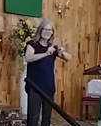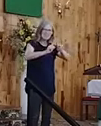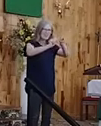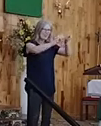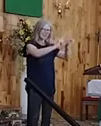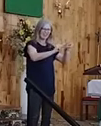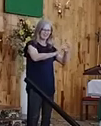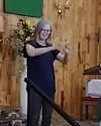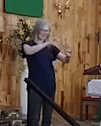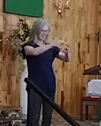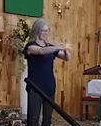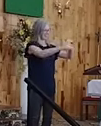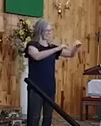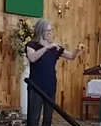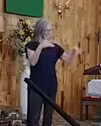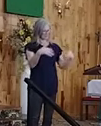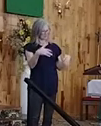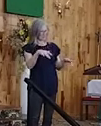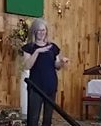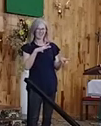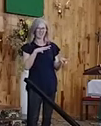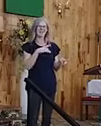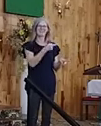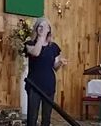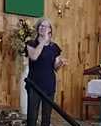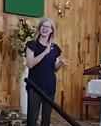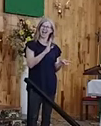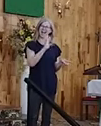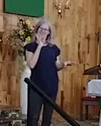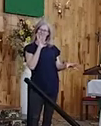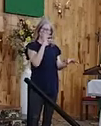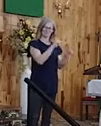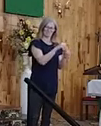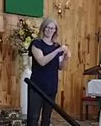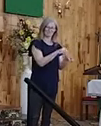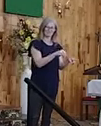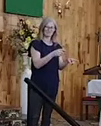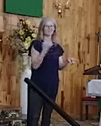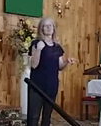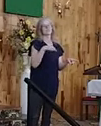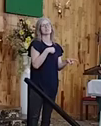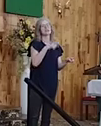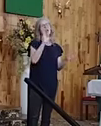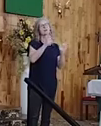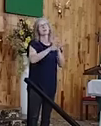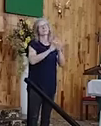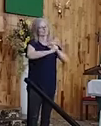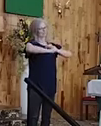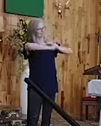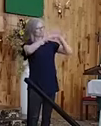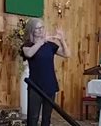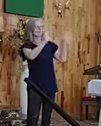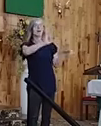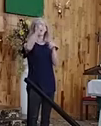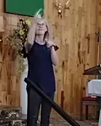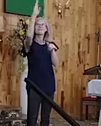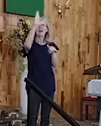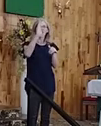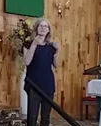a particular piece of God's person. We are images of God. And when we